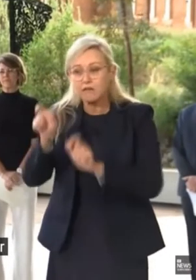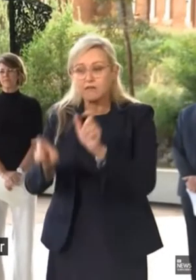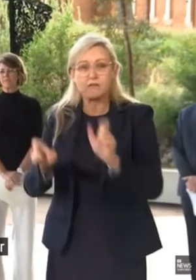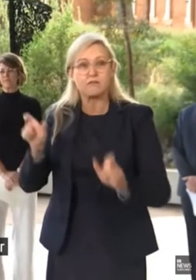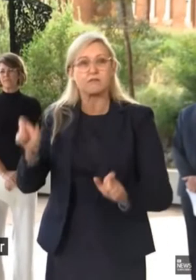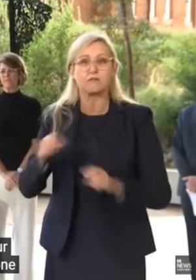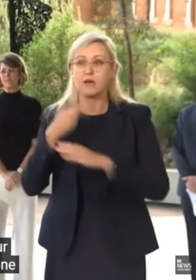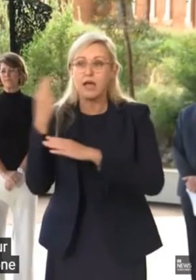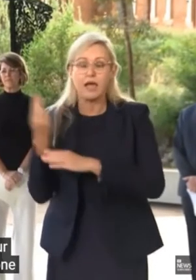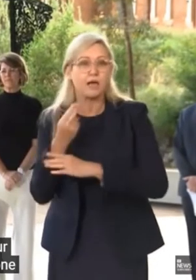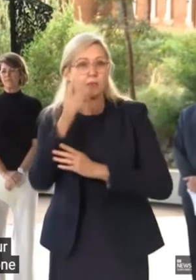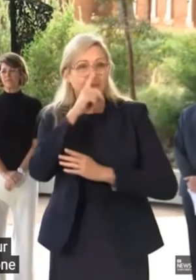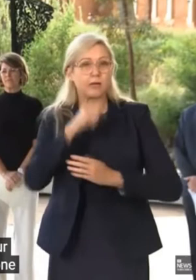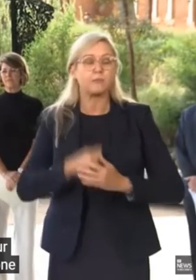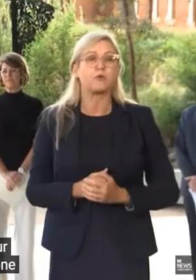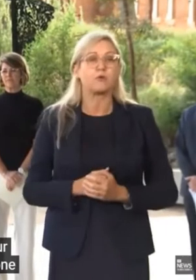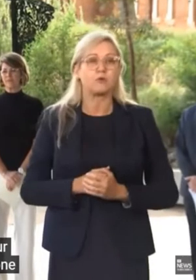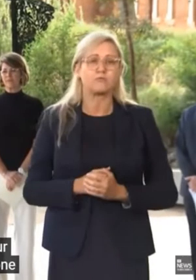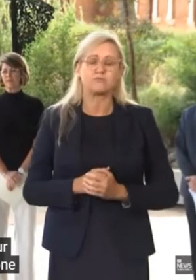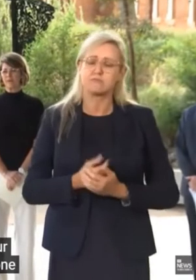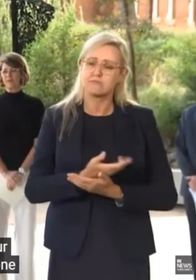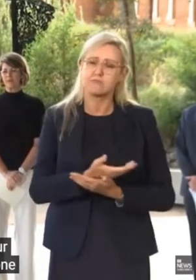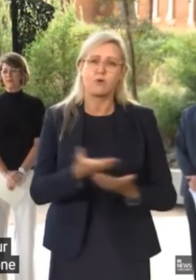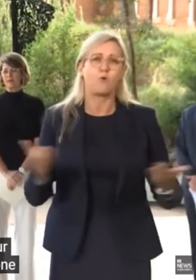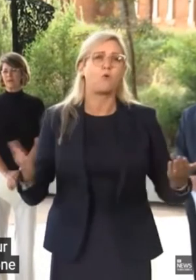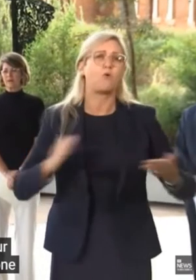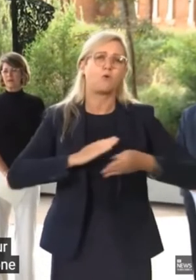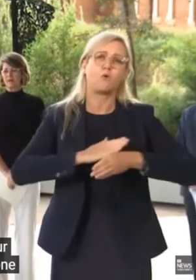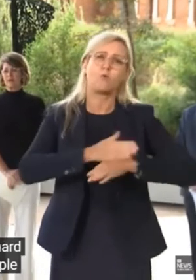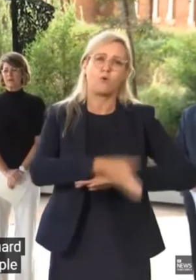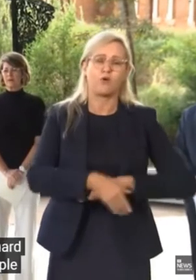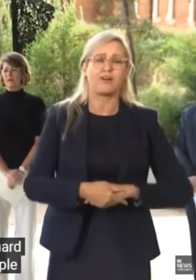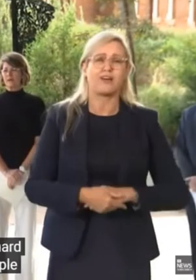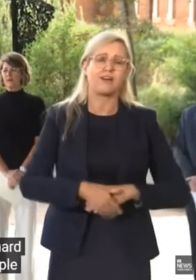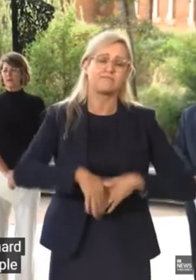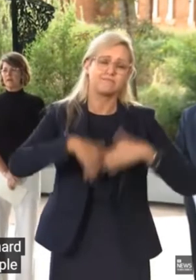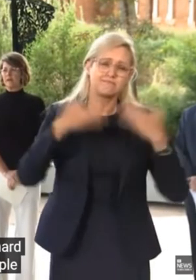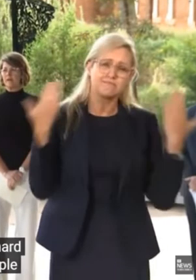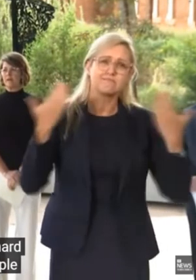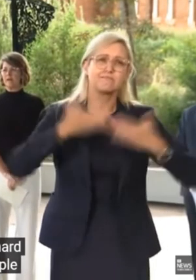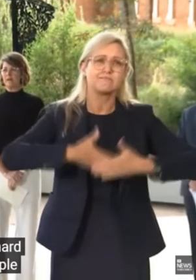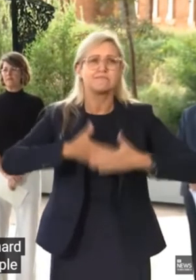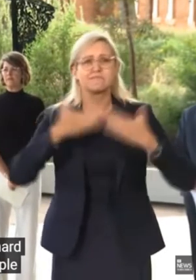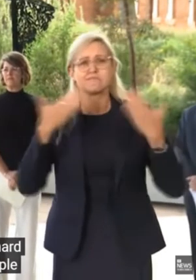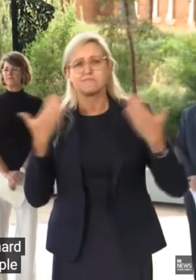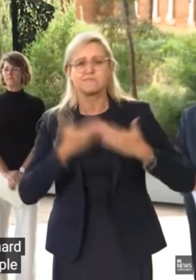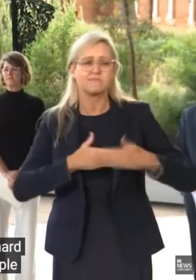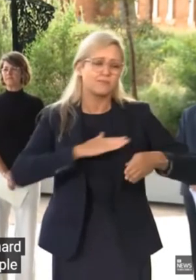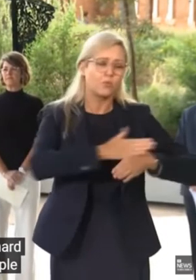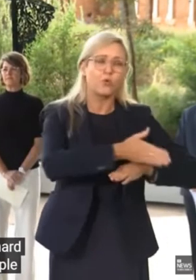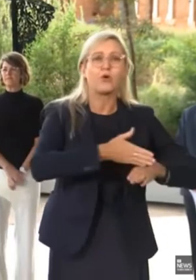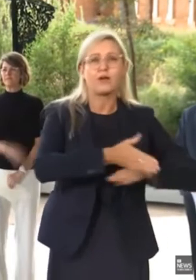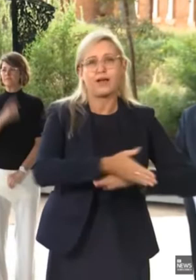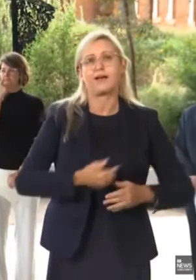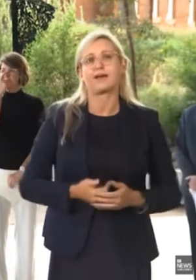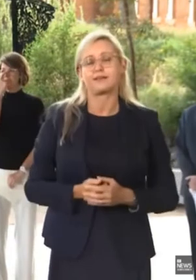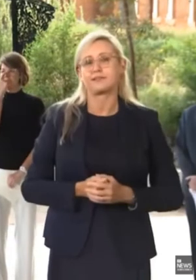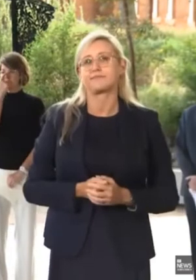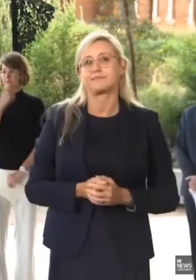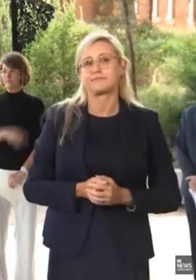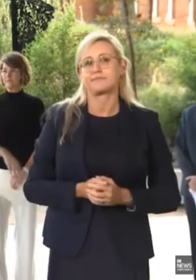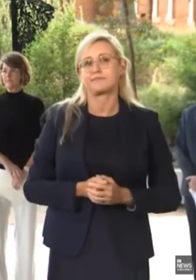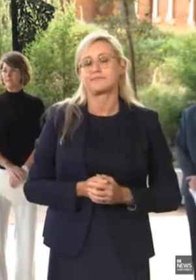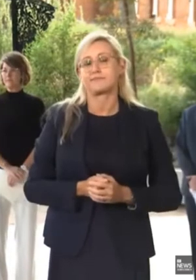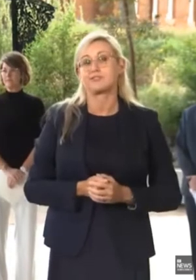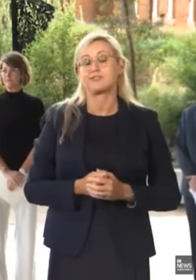paramedics. Everyone has been working incredibly hard day and night in keeping people safe. And on behalf of everybody across our